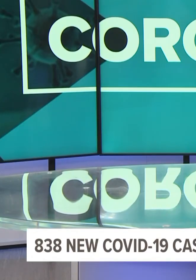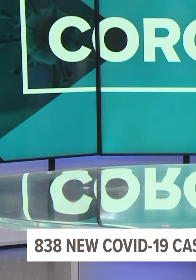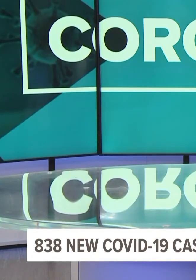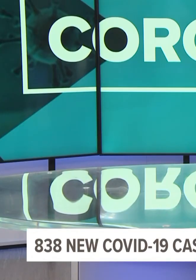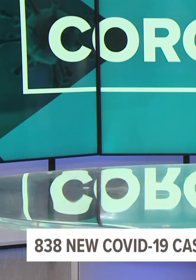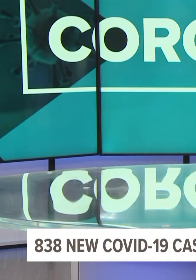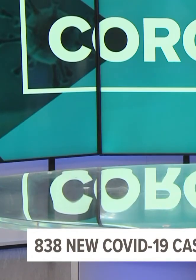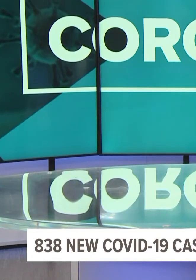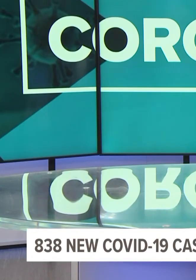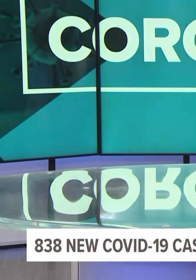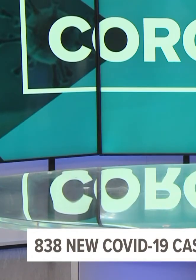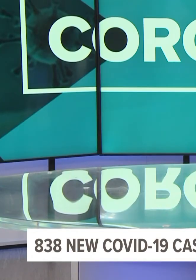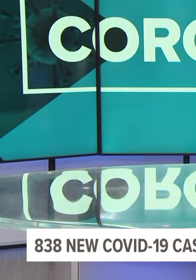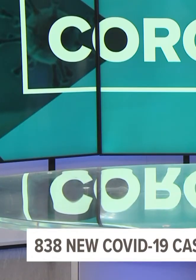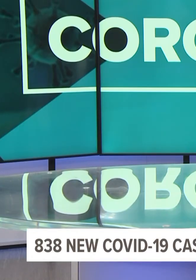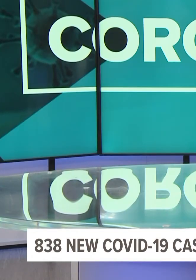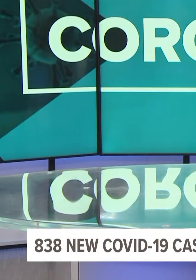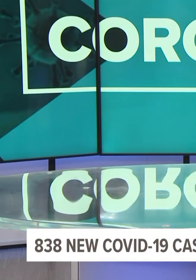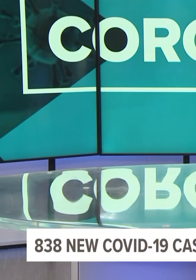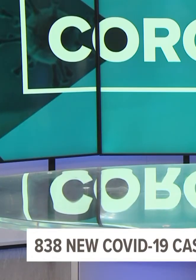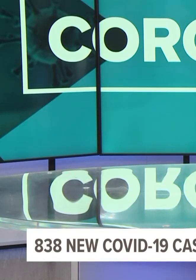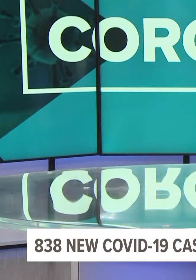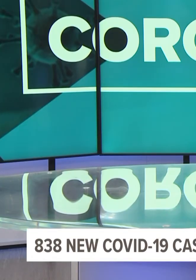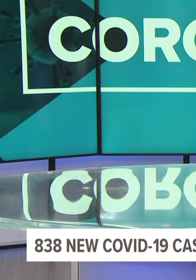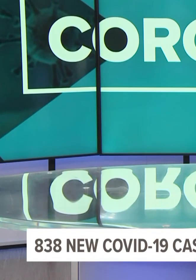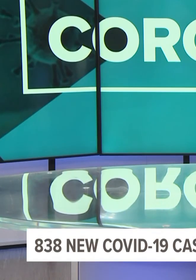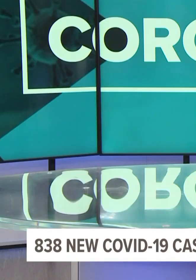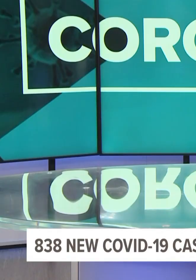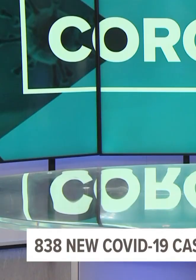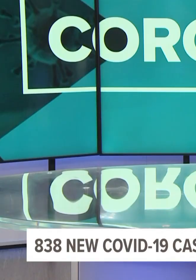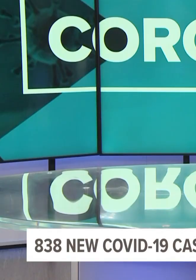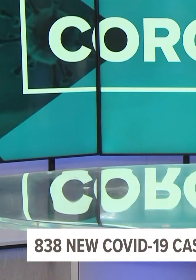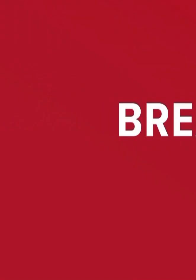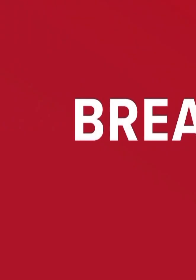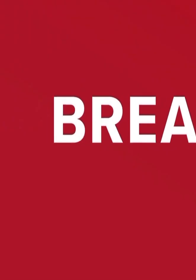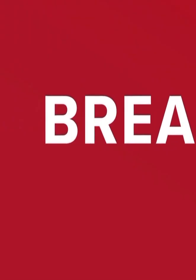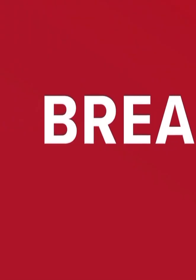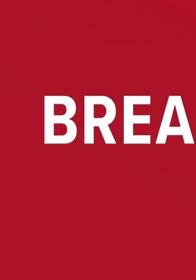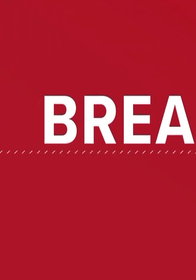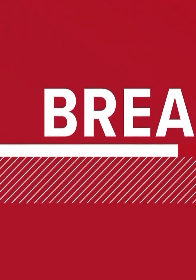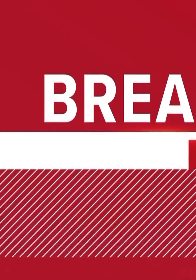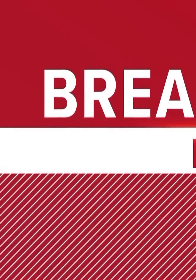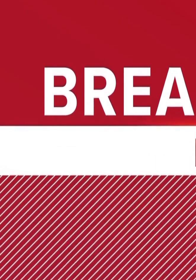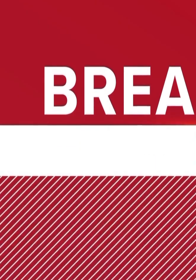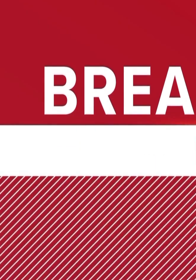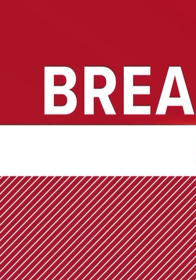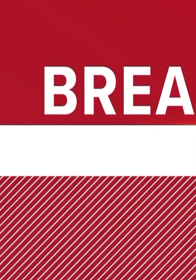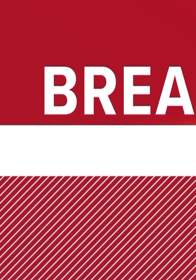website, thv11.com. I'll see you this afternoon.